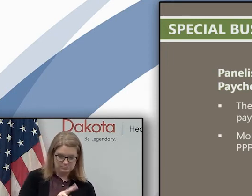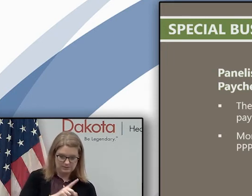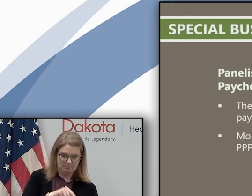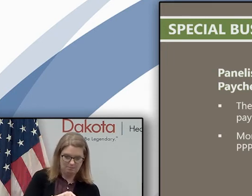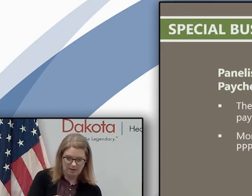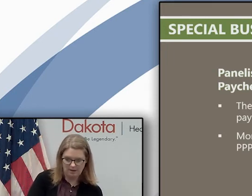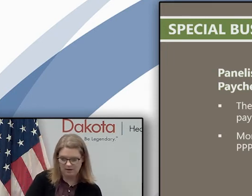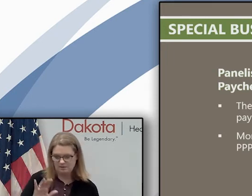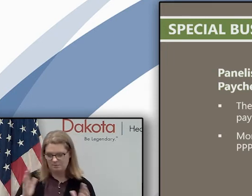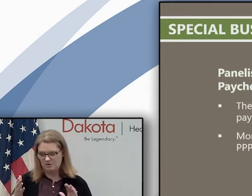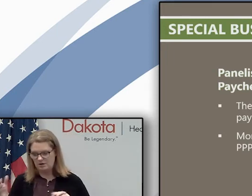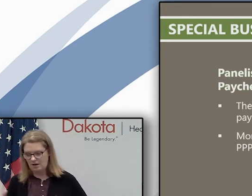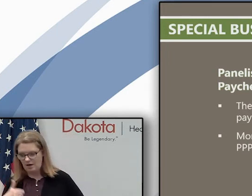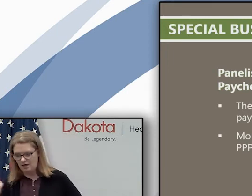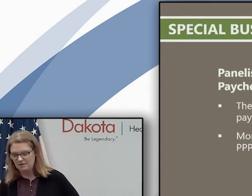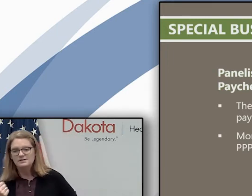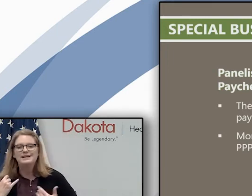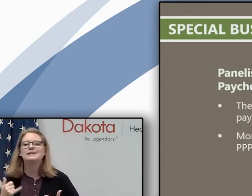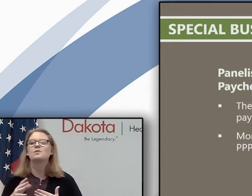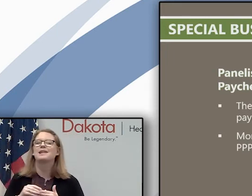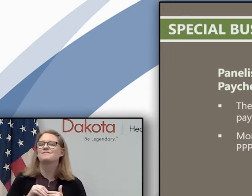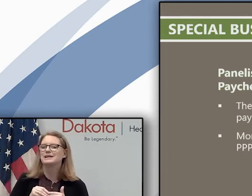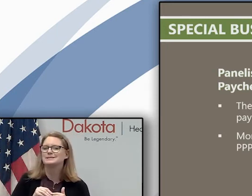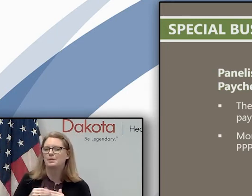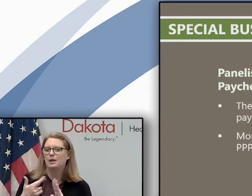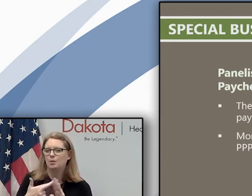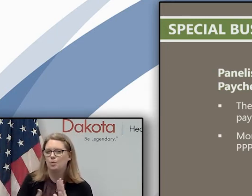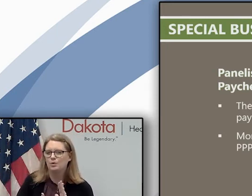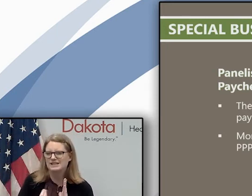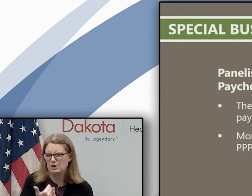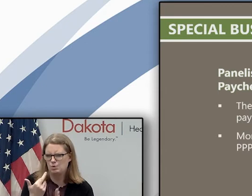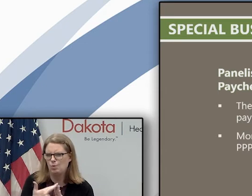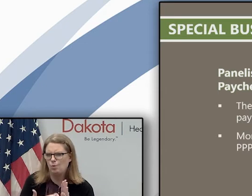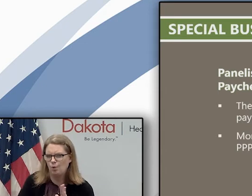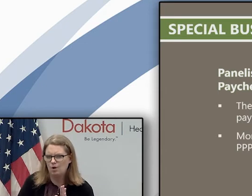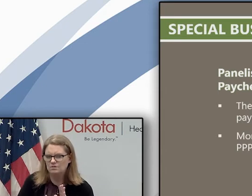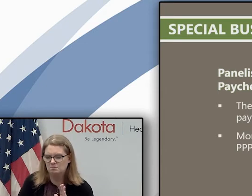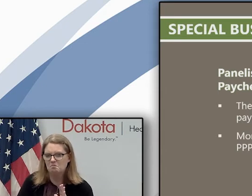other expenses. With the Flexibility Act, this becomes even more